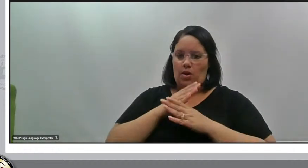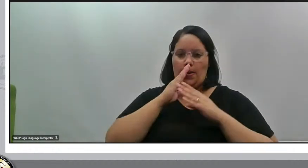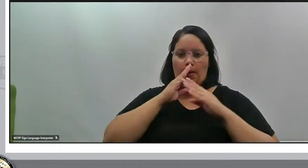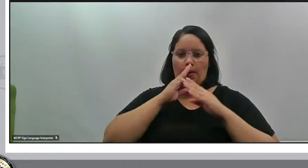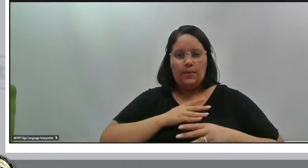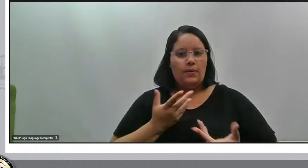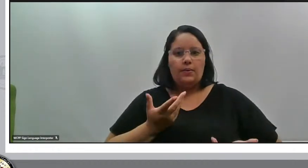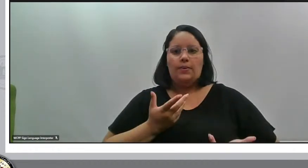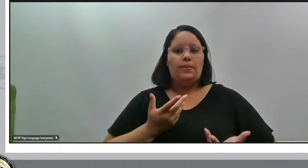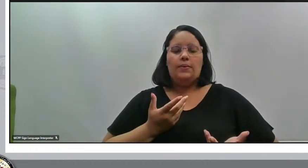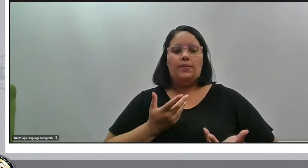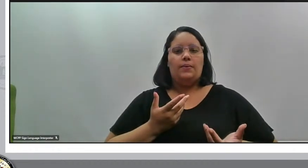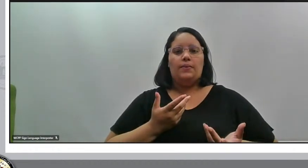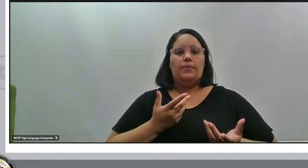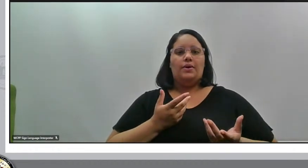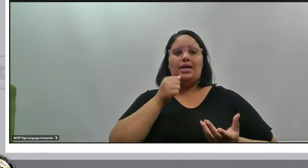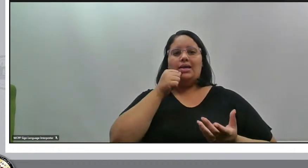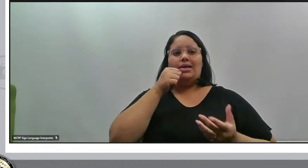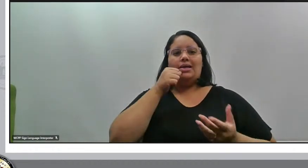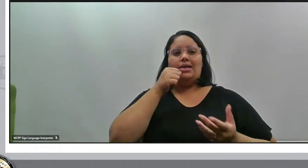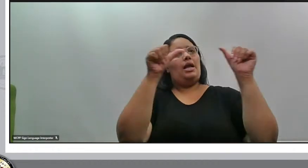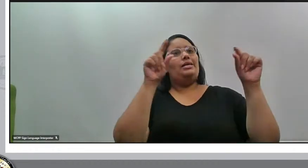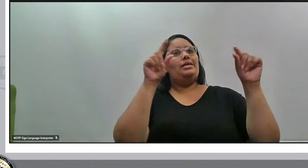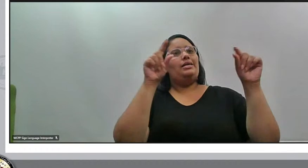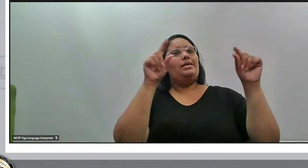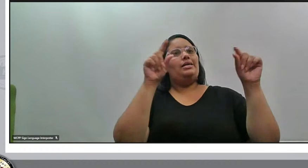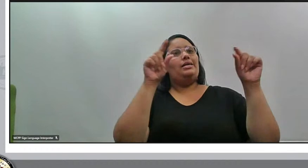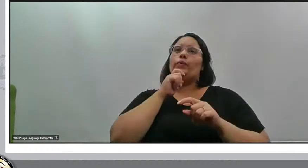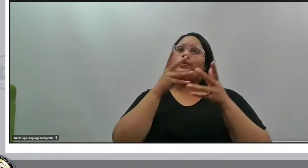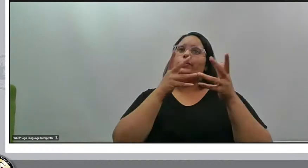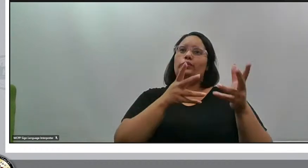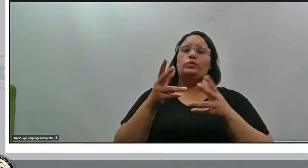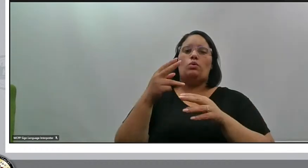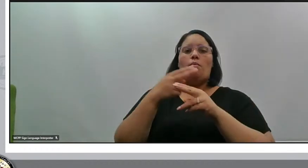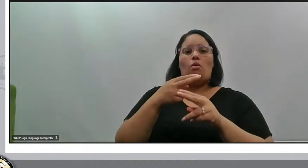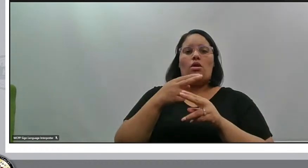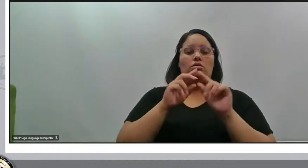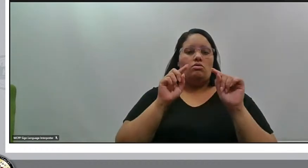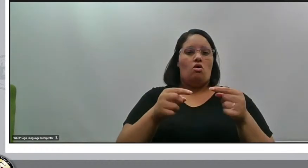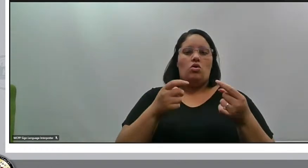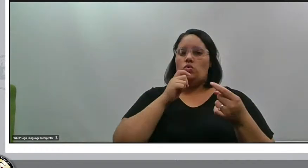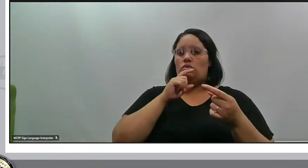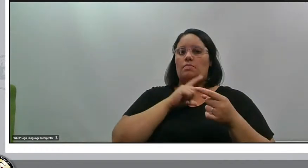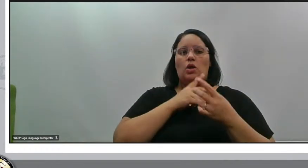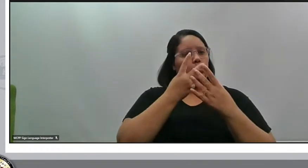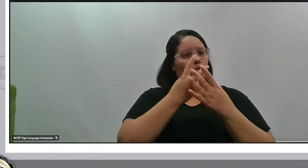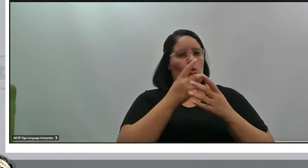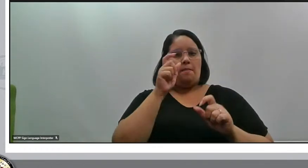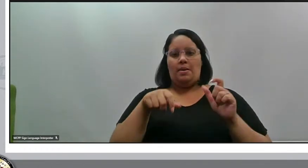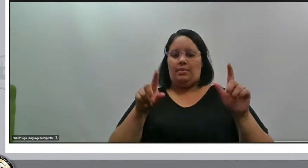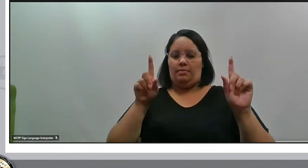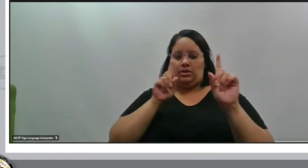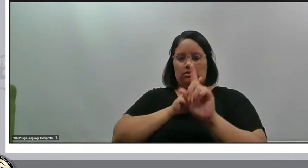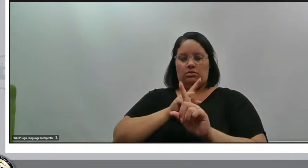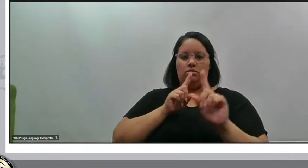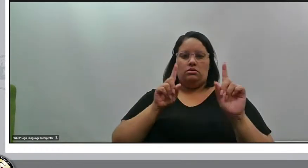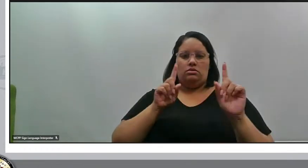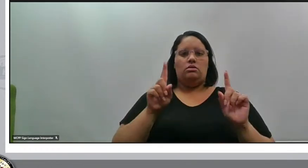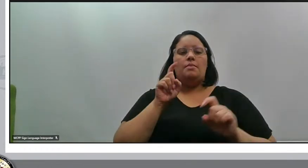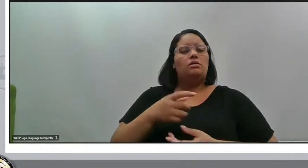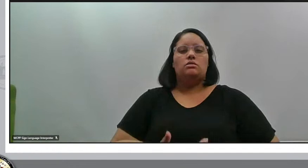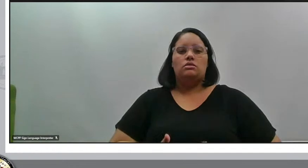Sometimes there's stickers to say you can't use certain parts of the bathroom, even though the two people would have to stand exactly next to each